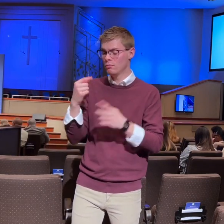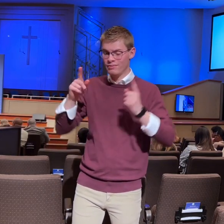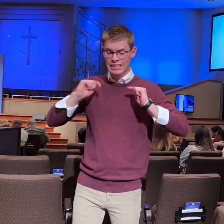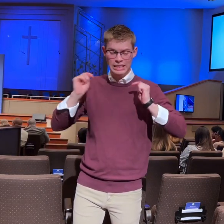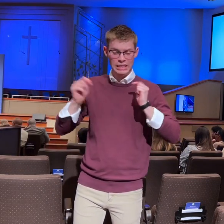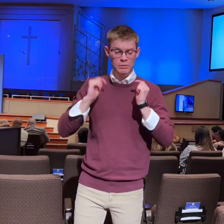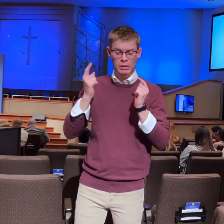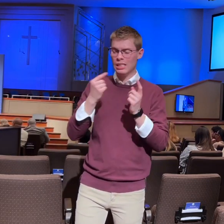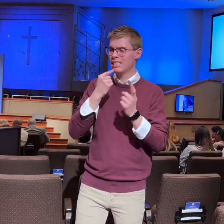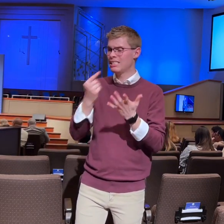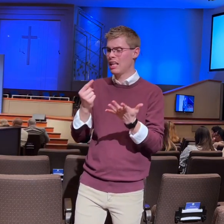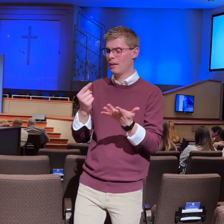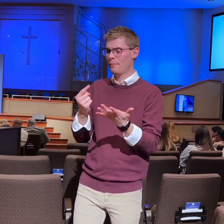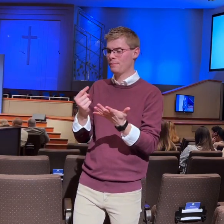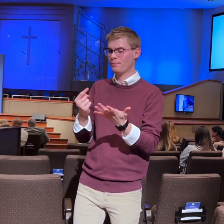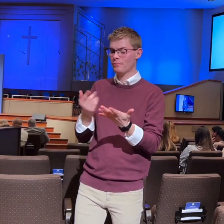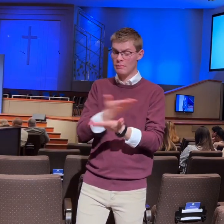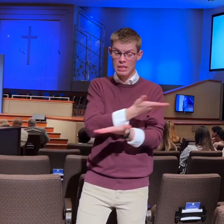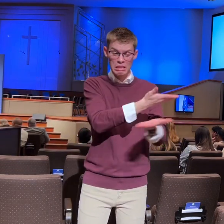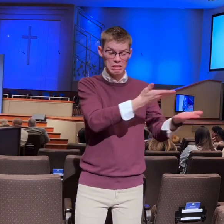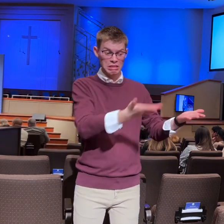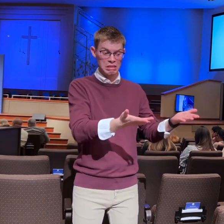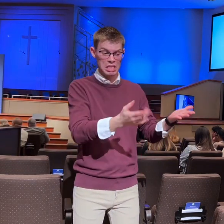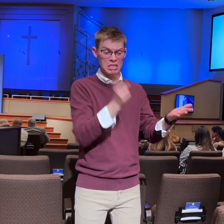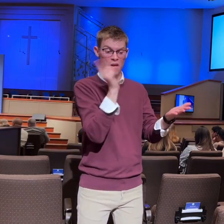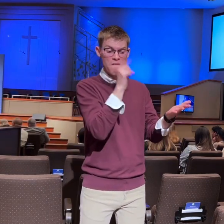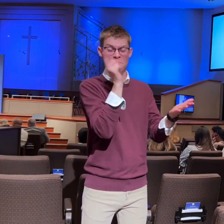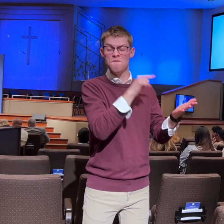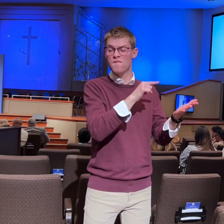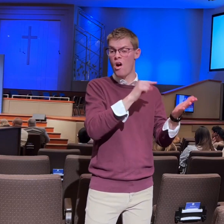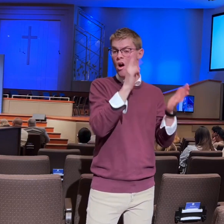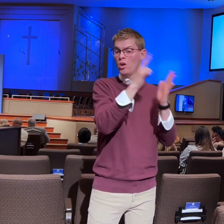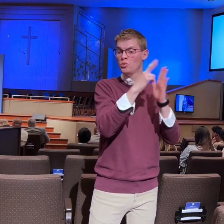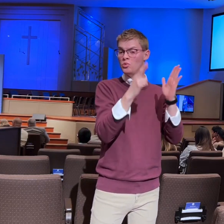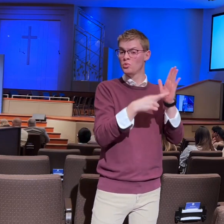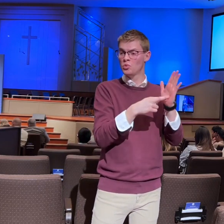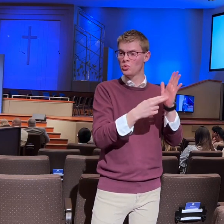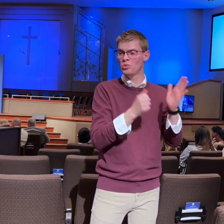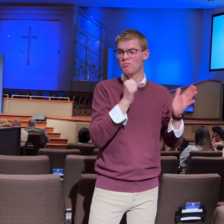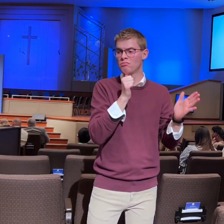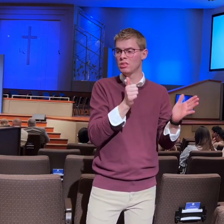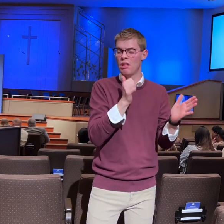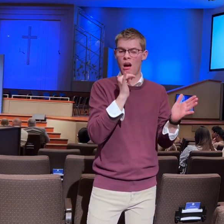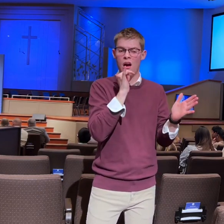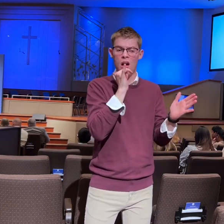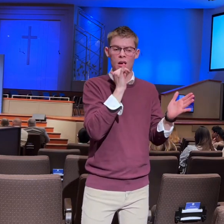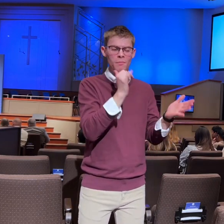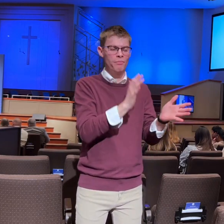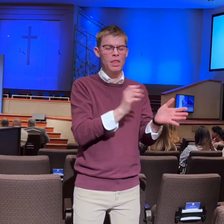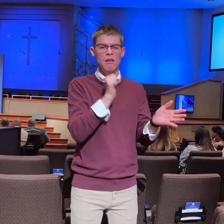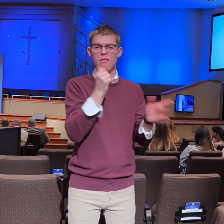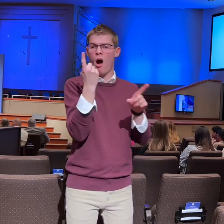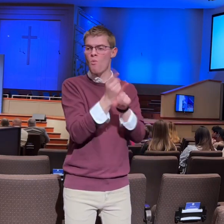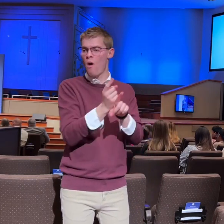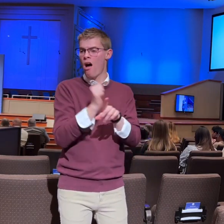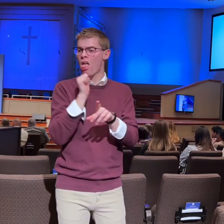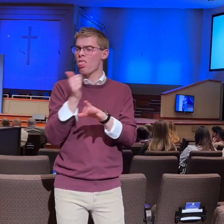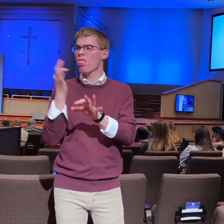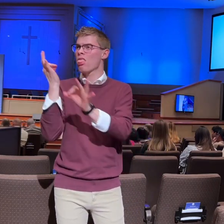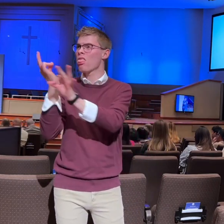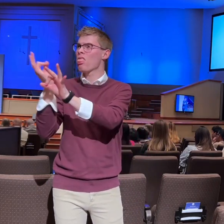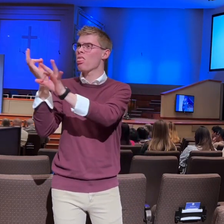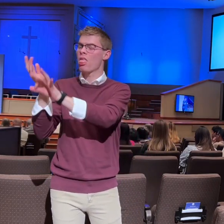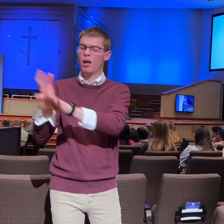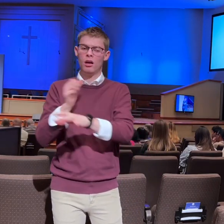abounded by these apostate teachers. They were legalistic in the sense they taught you how to conform to